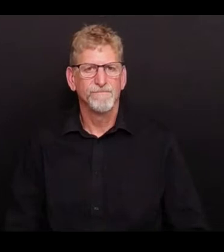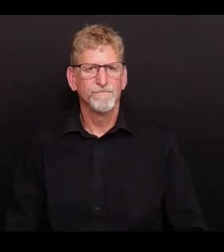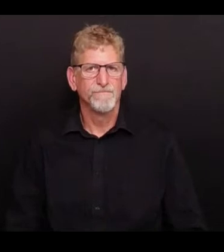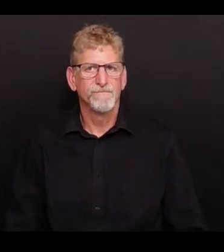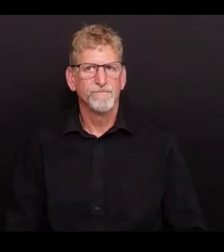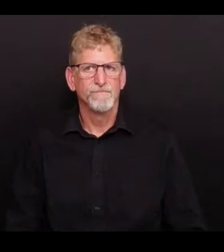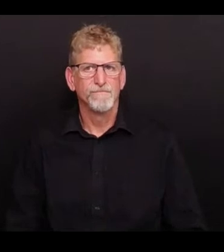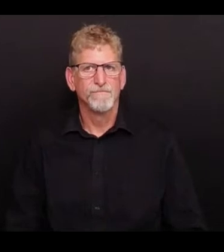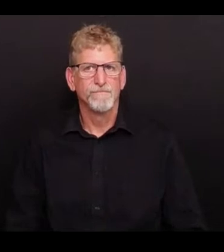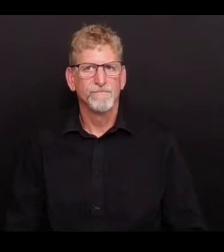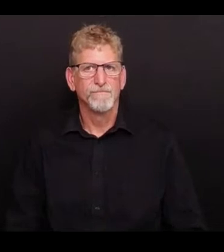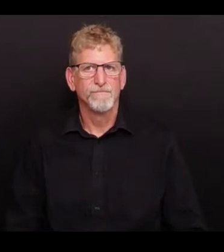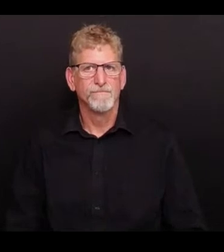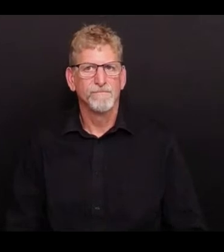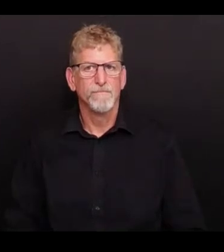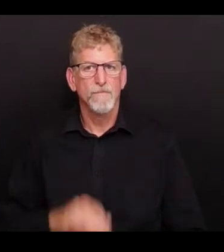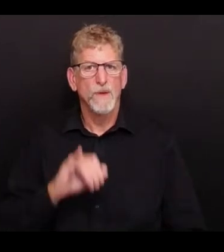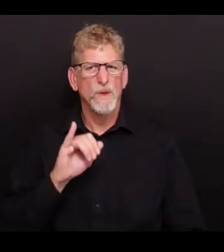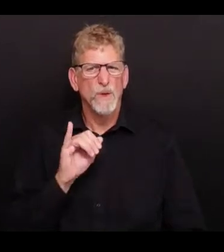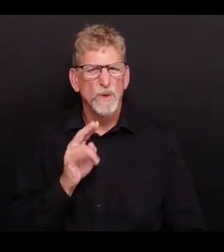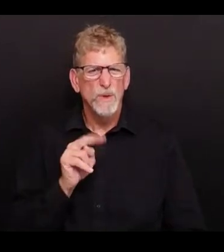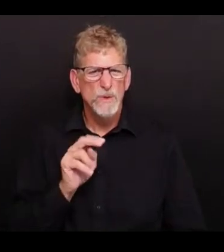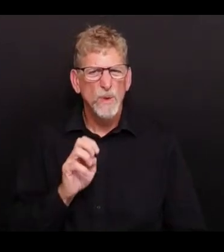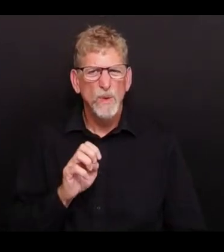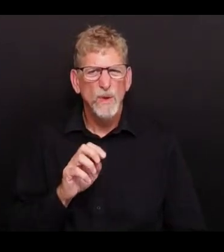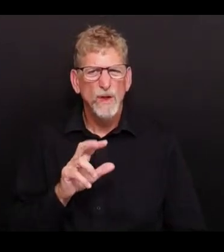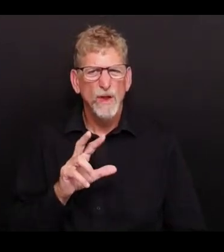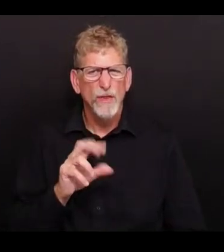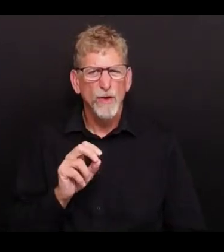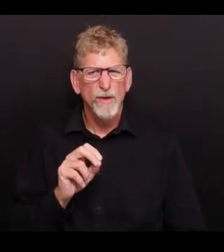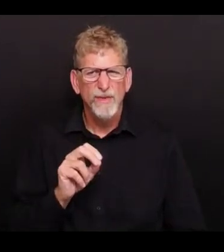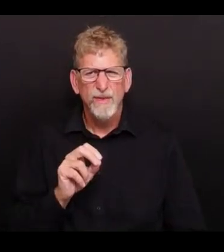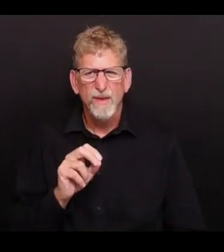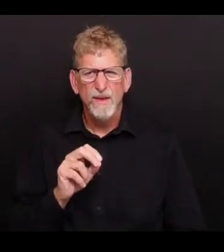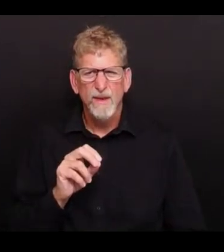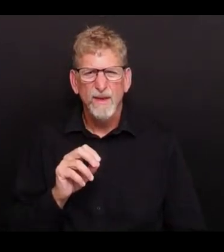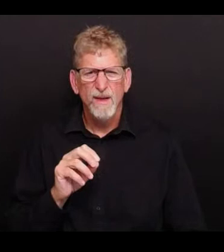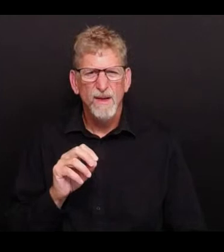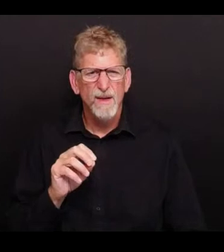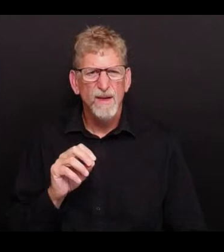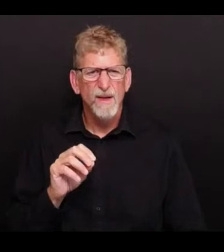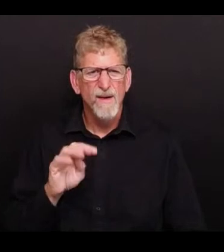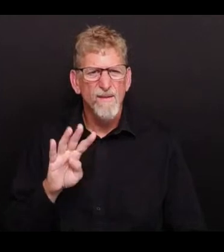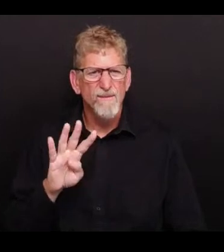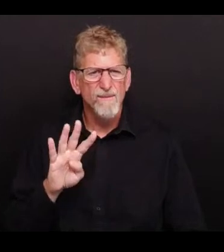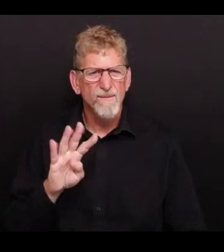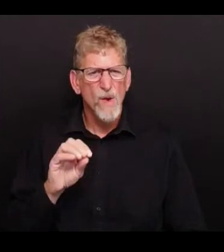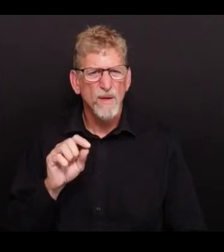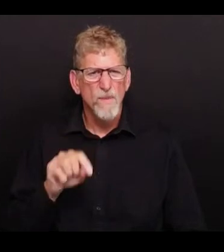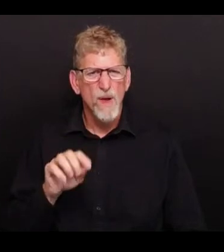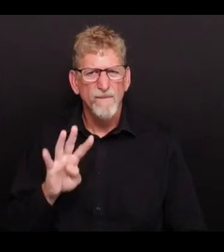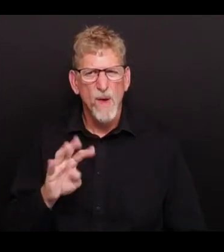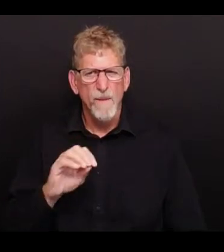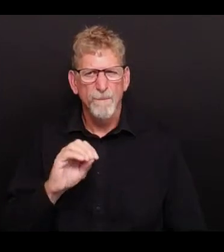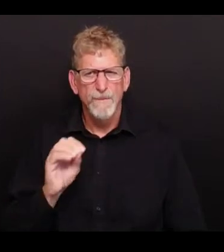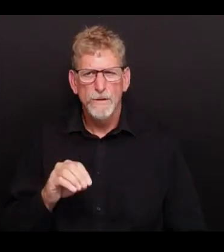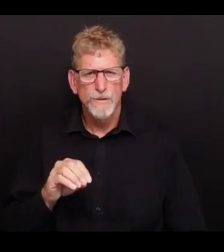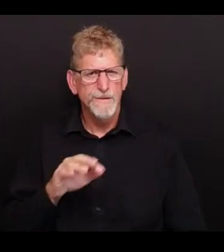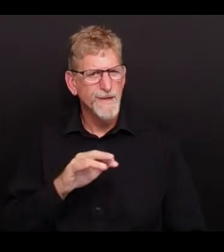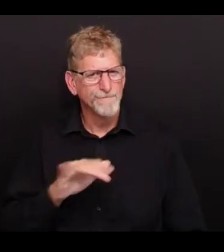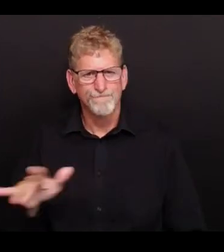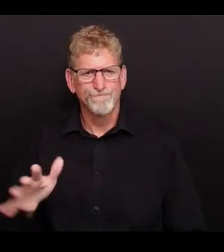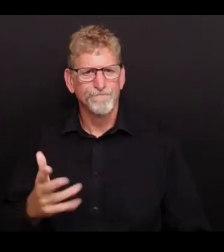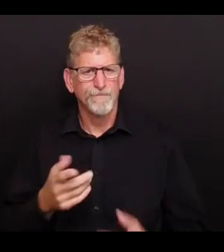of MHCP enrollees were fully vaccinated versus 64.1% of Minnesota statewide,